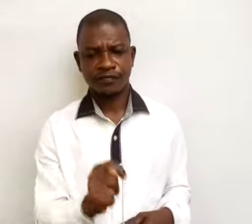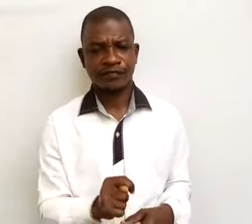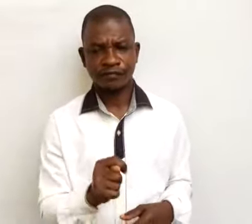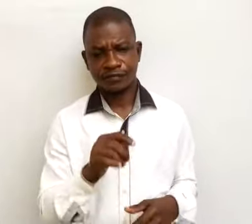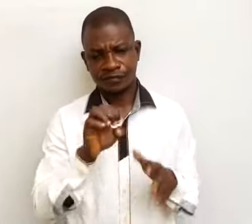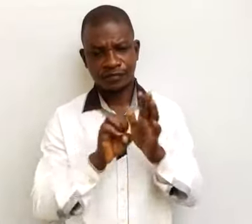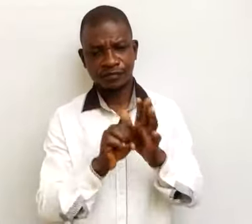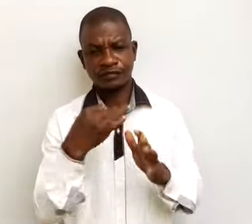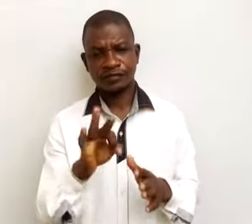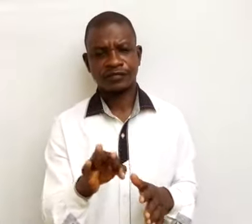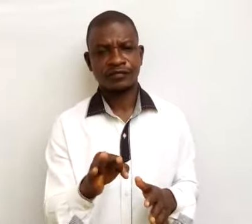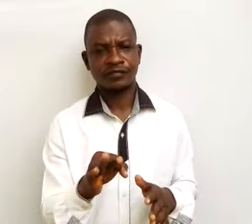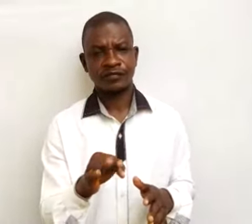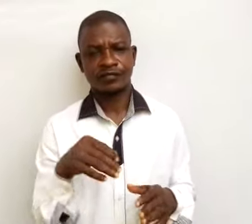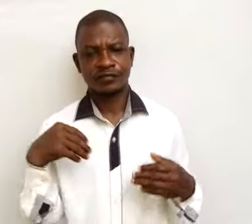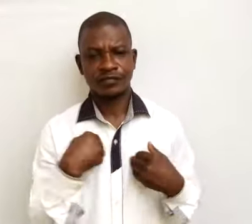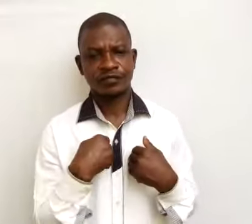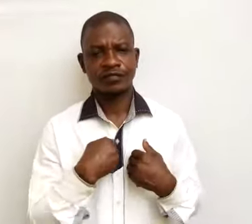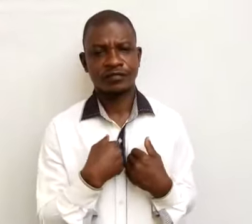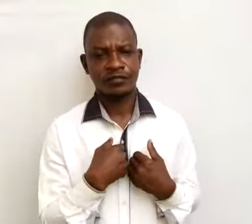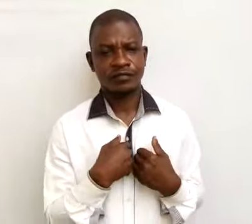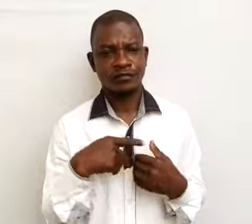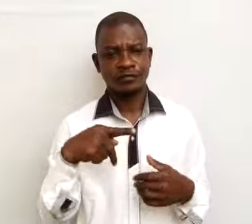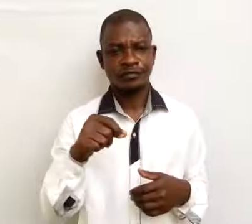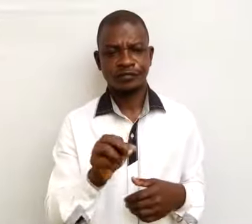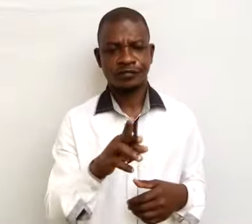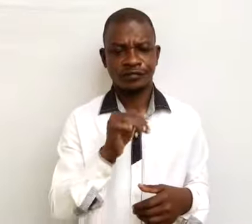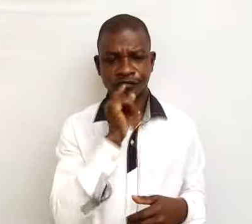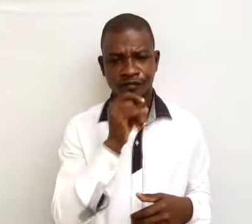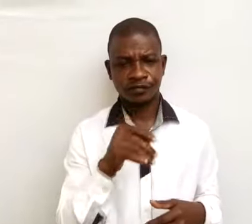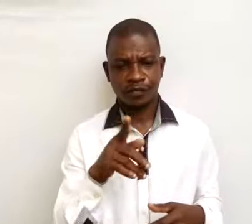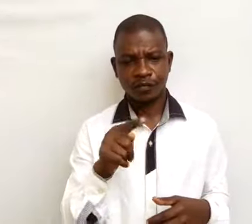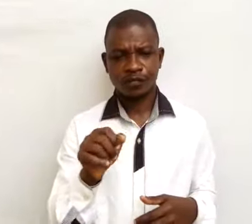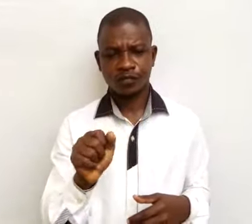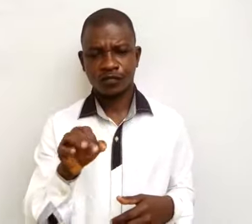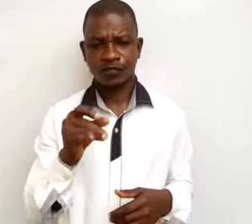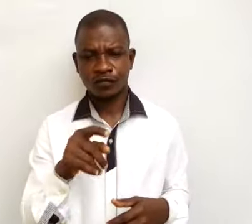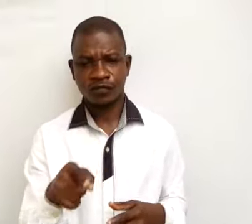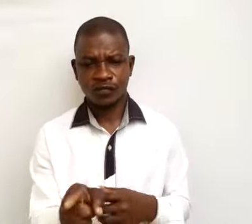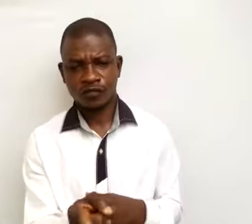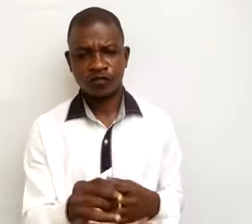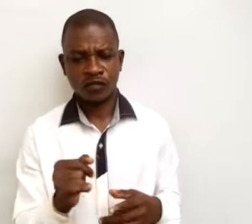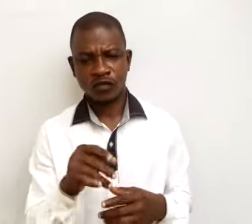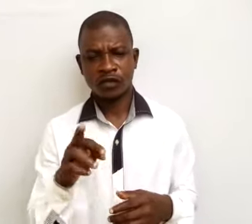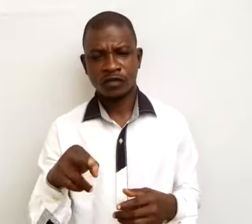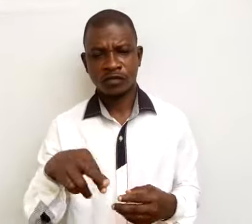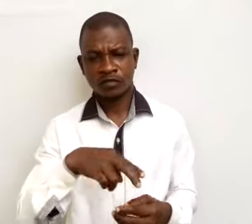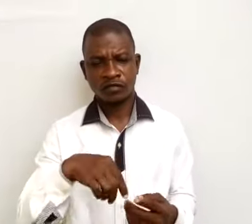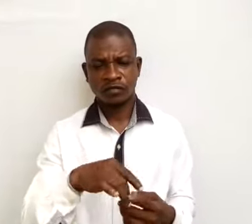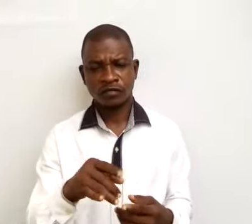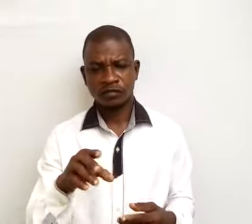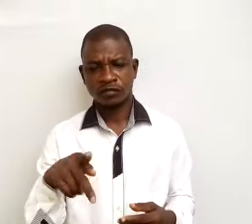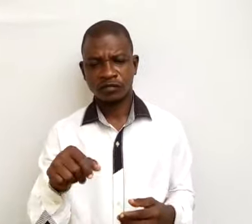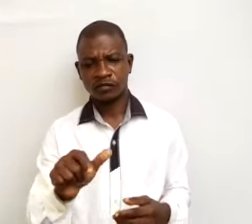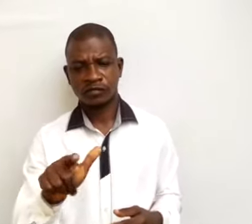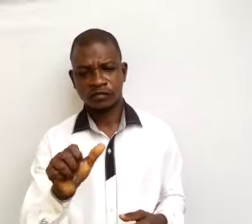Examples of animal parasites include tapeworm, roundworm, plasmodium,